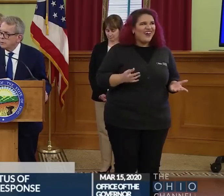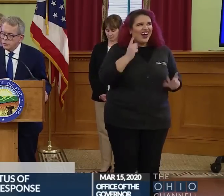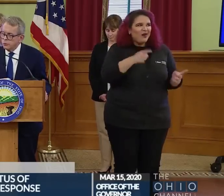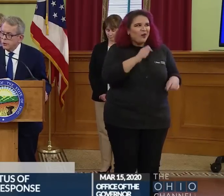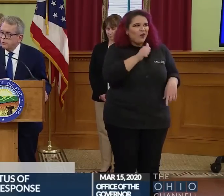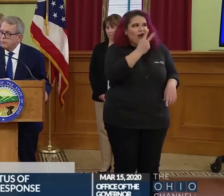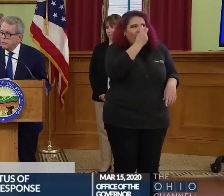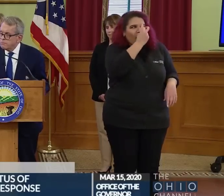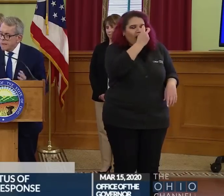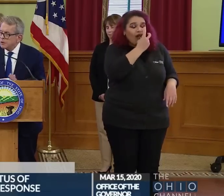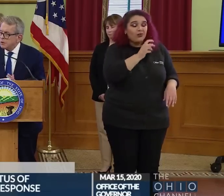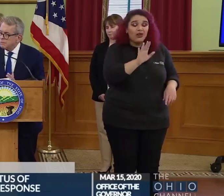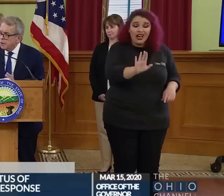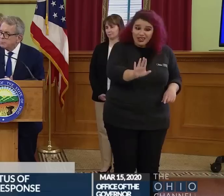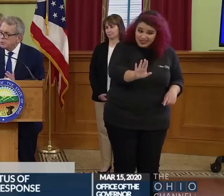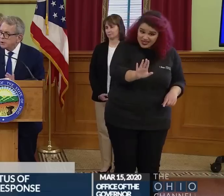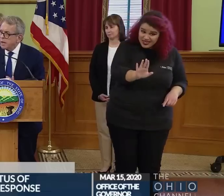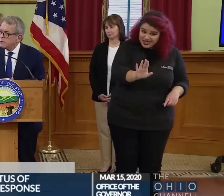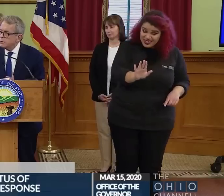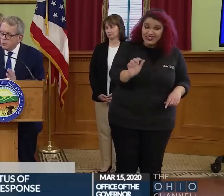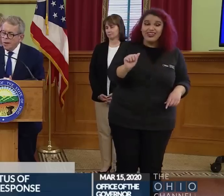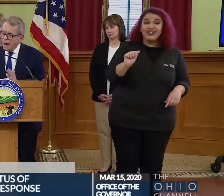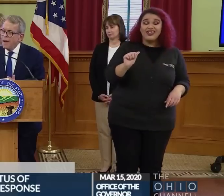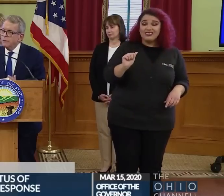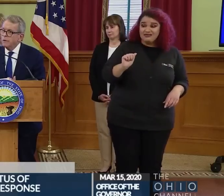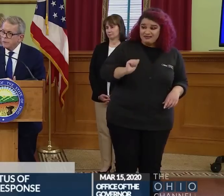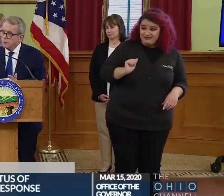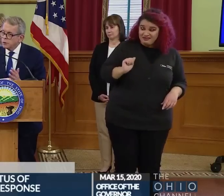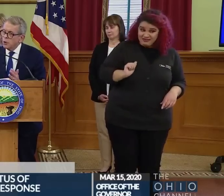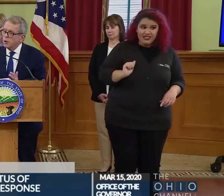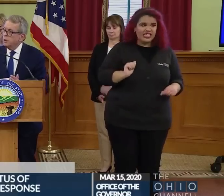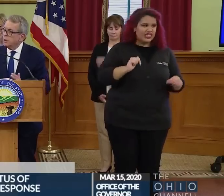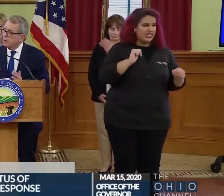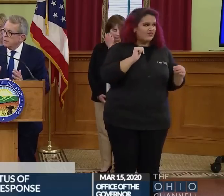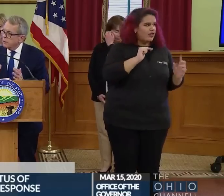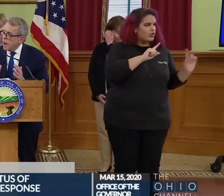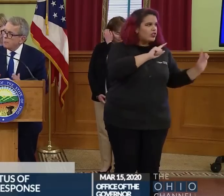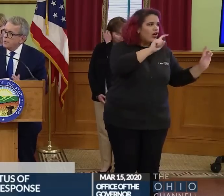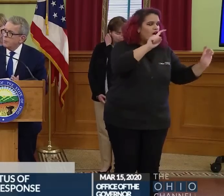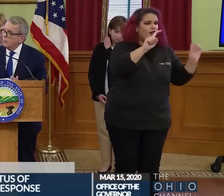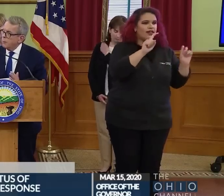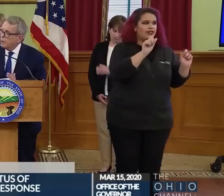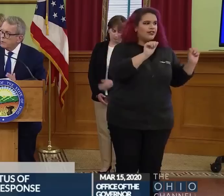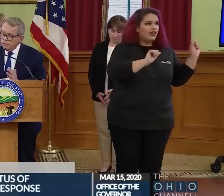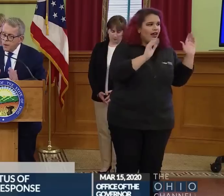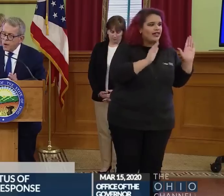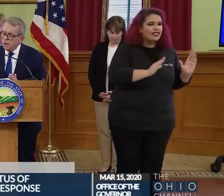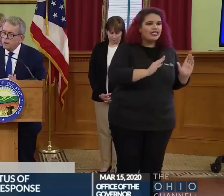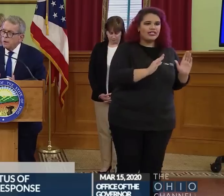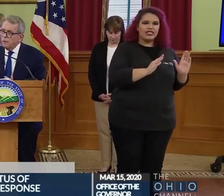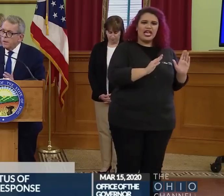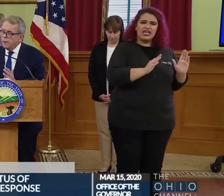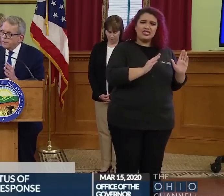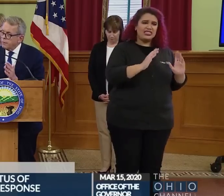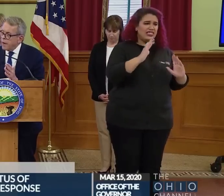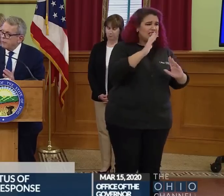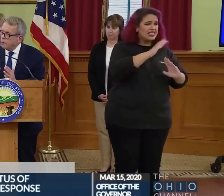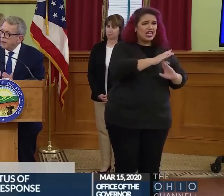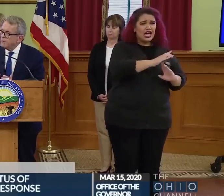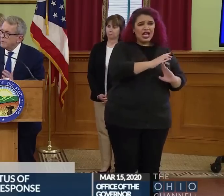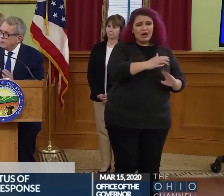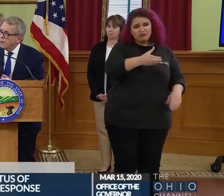I also know from the best available science that we have, from consulting the top people that we can find, that it's a